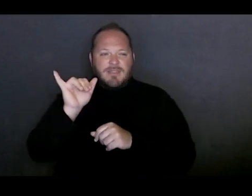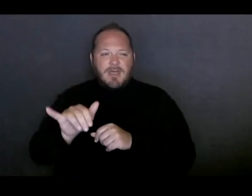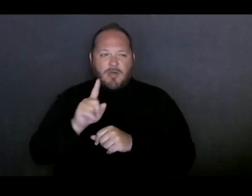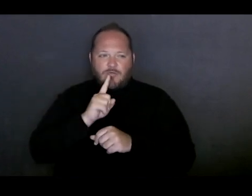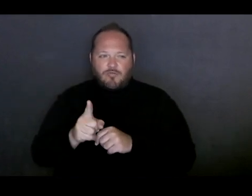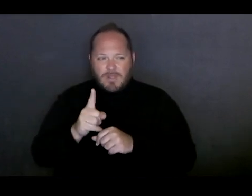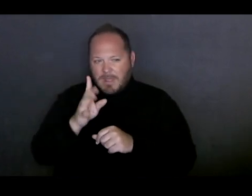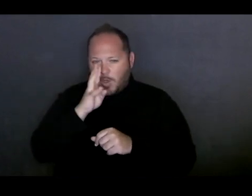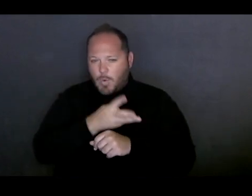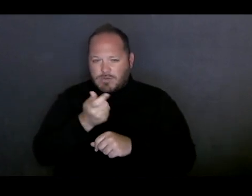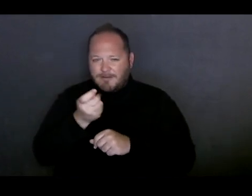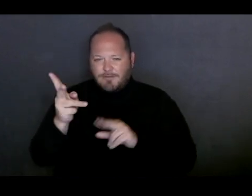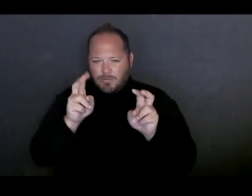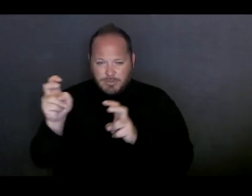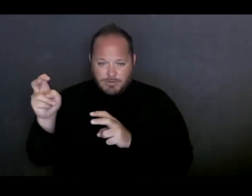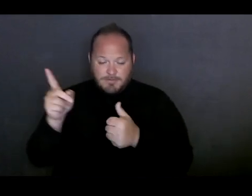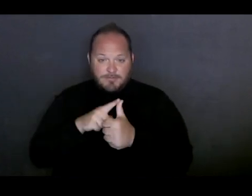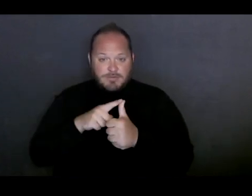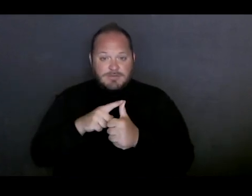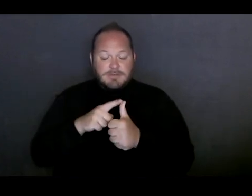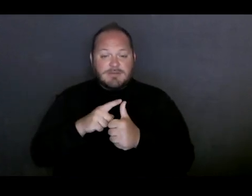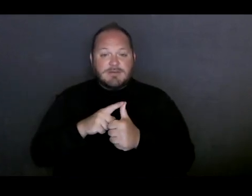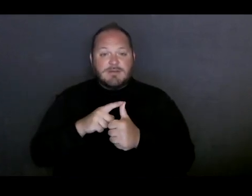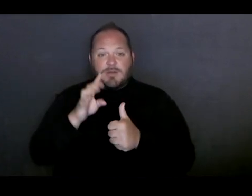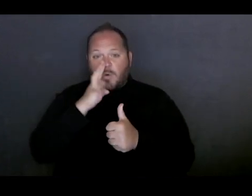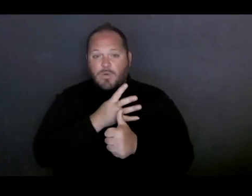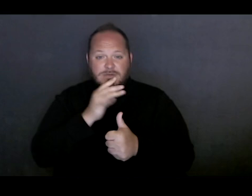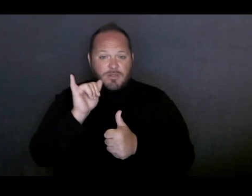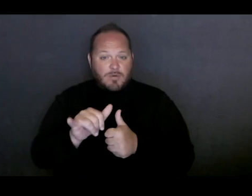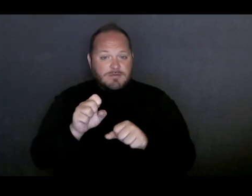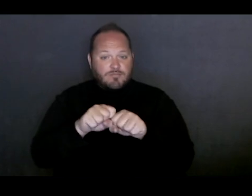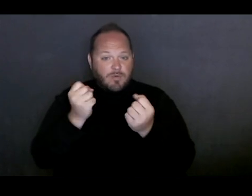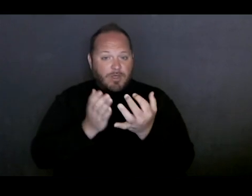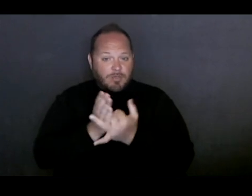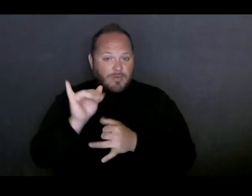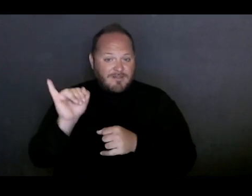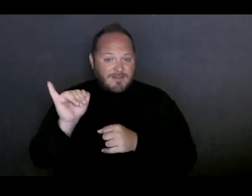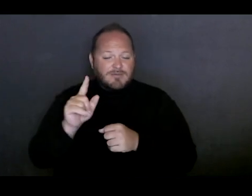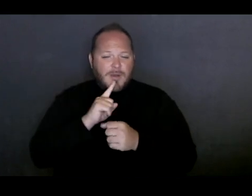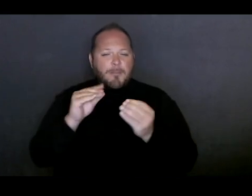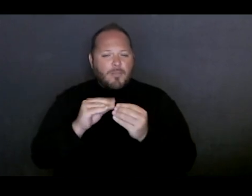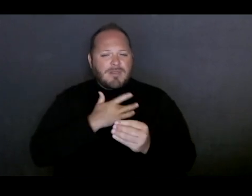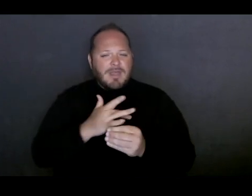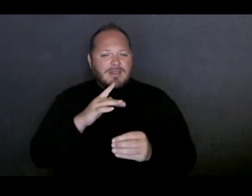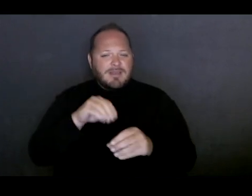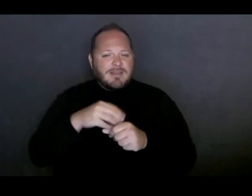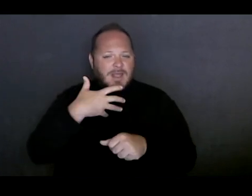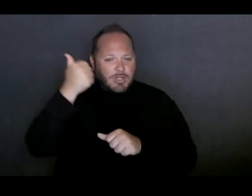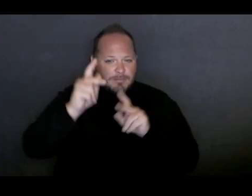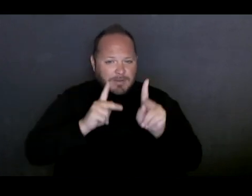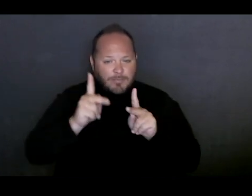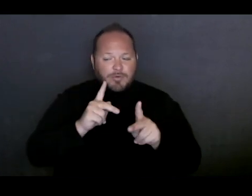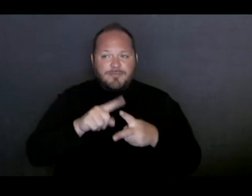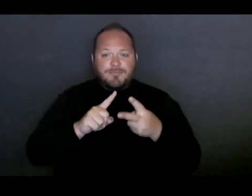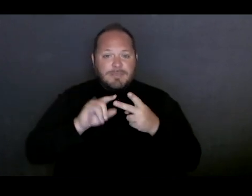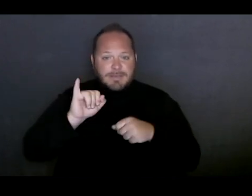infections are more likely in people who are elderly, who are immunocompromised, who are disabled in some way. And so by